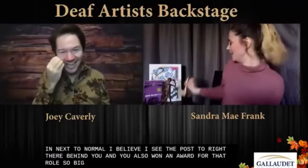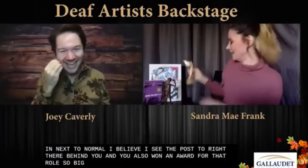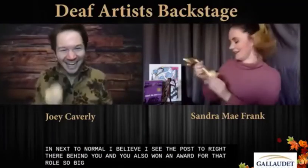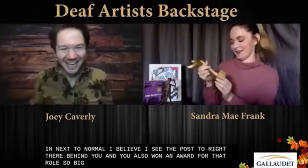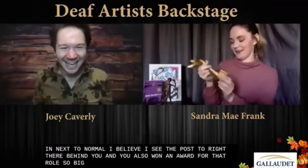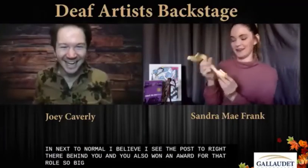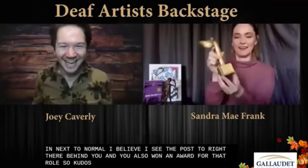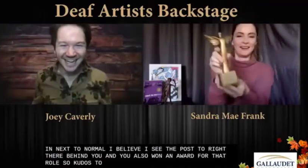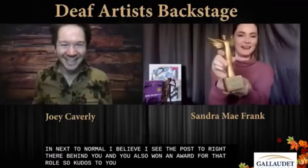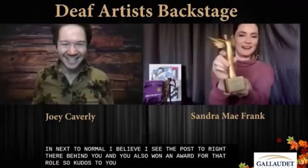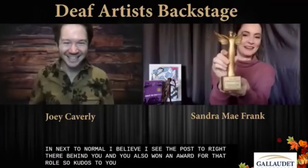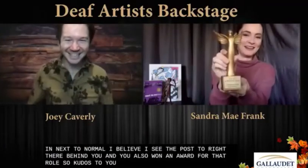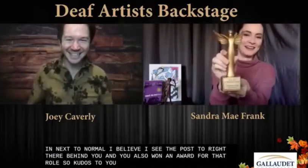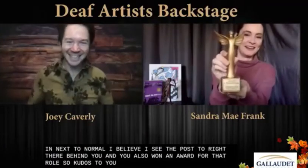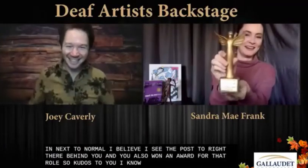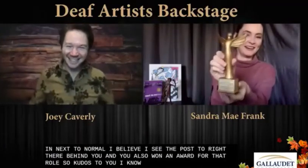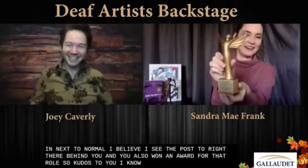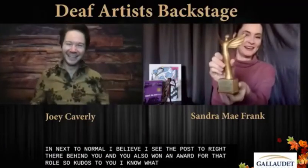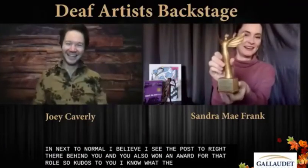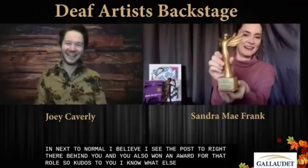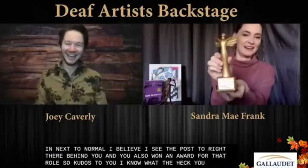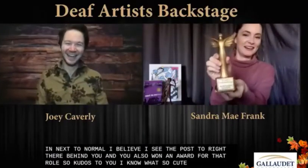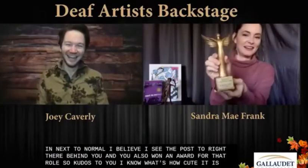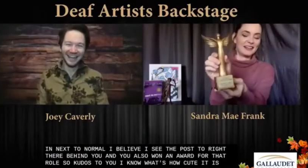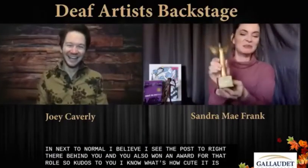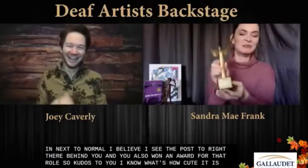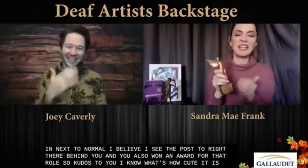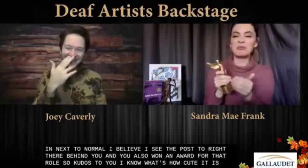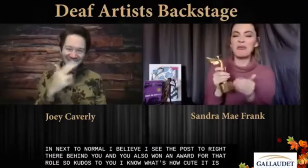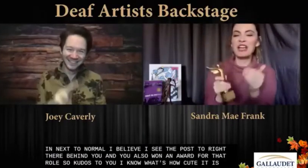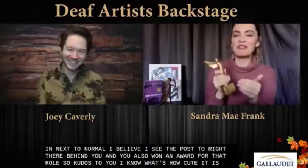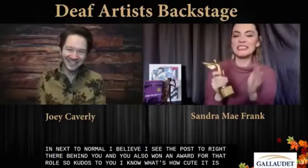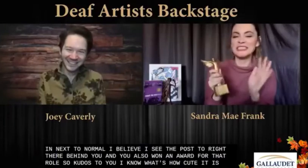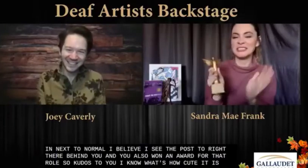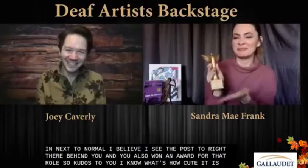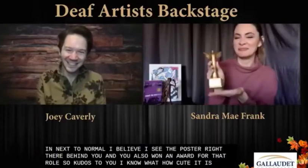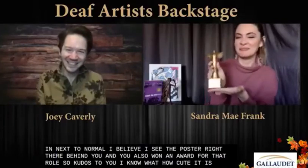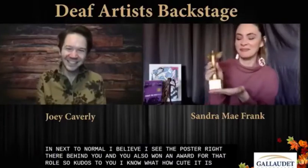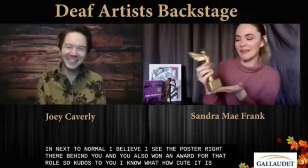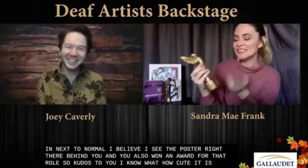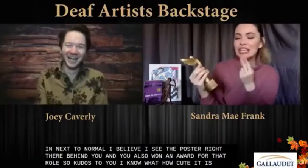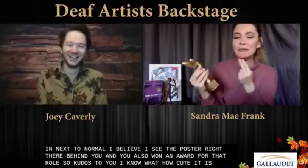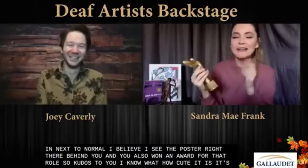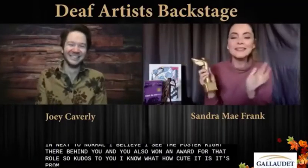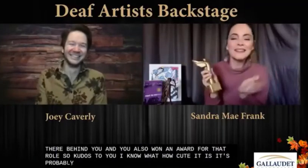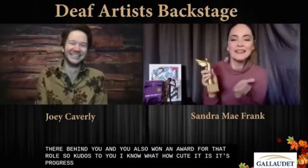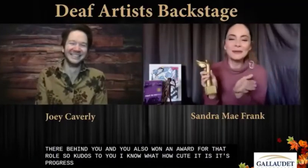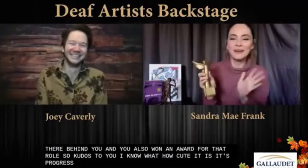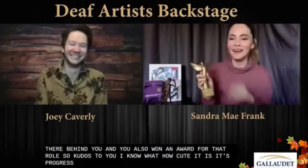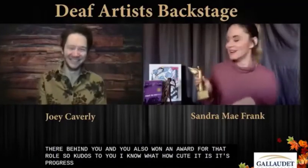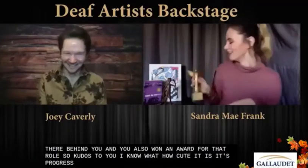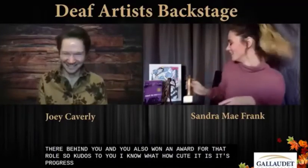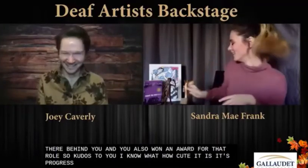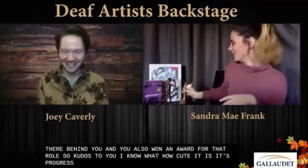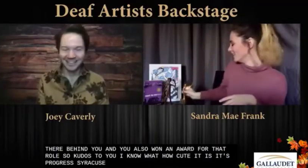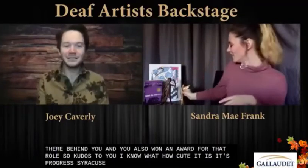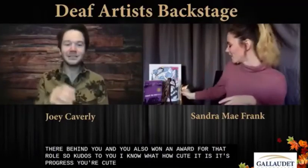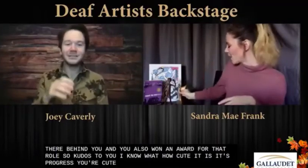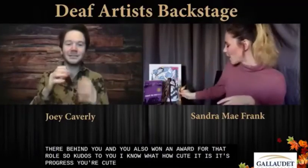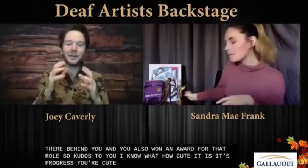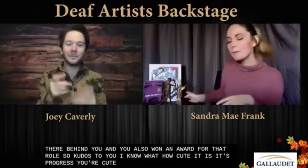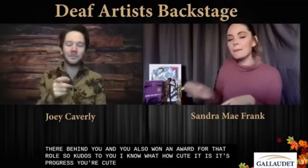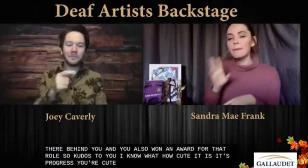kudos to you I know look how cute it is it's progress it's very cute